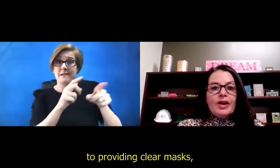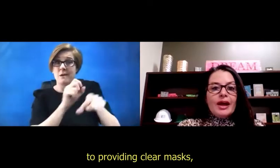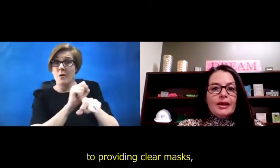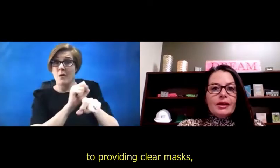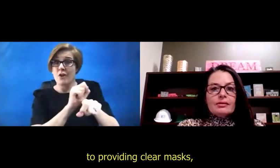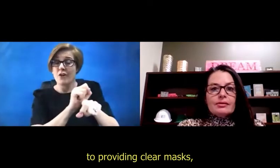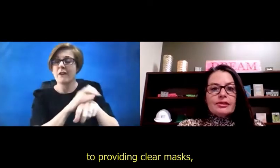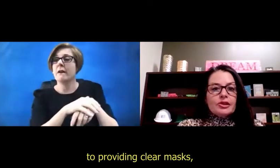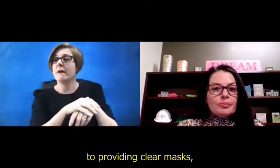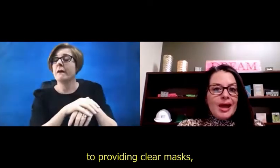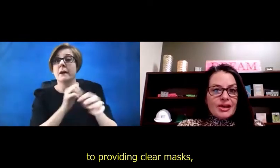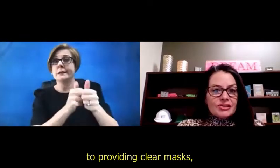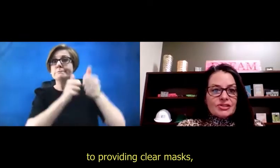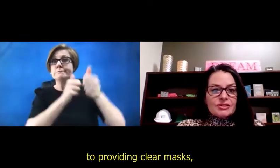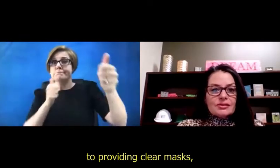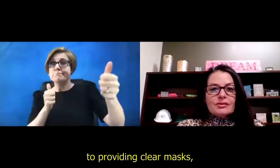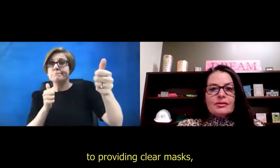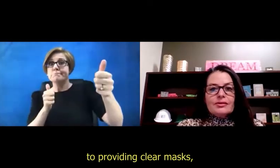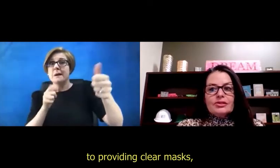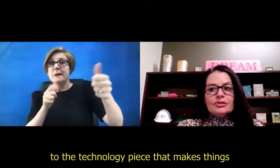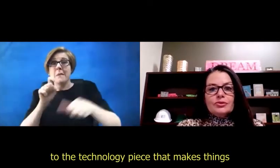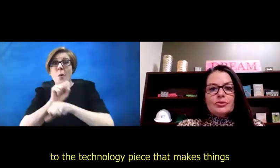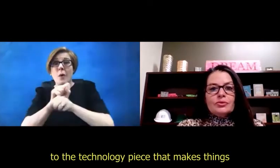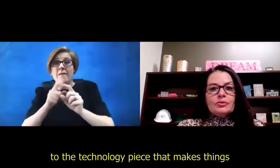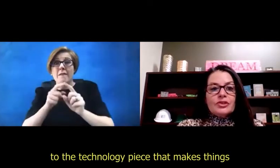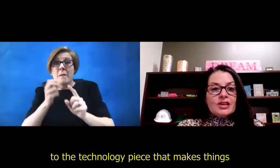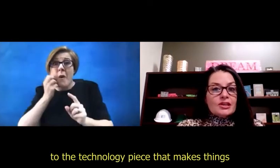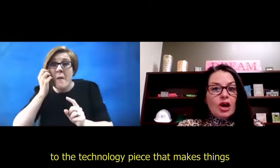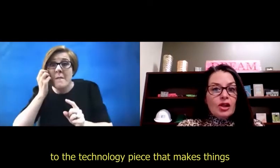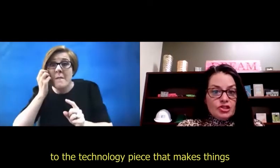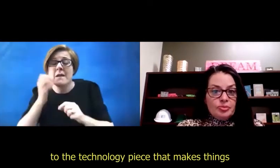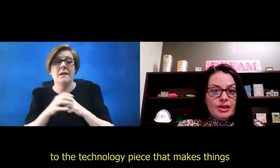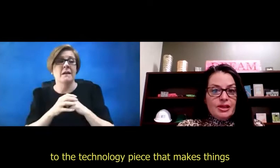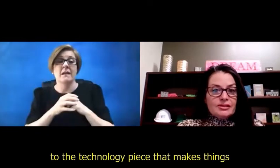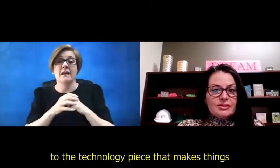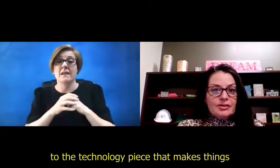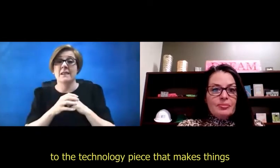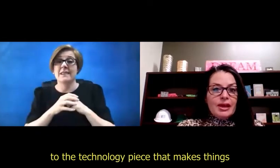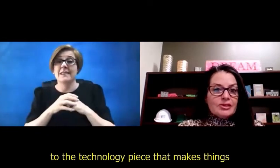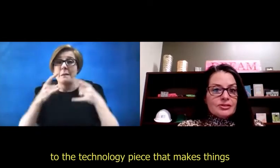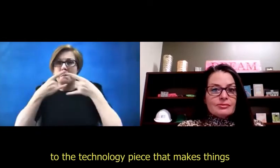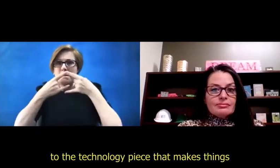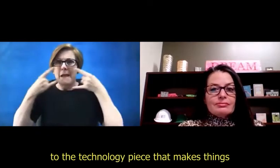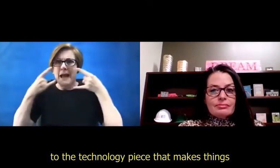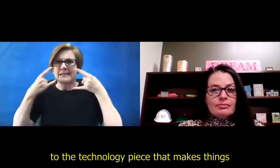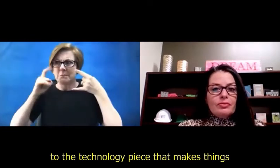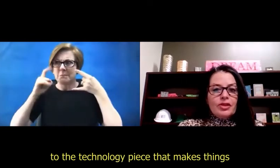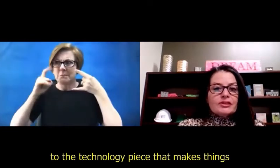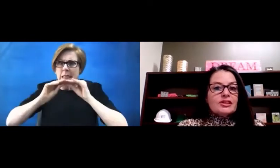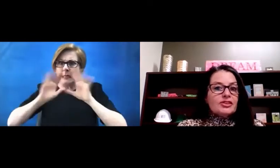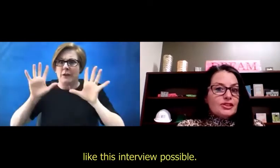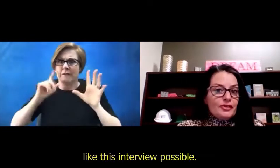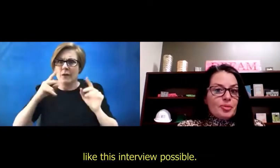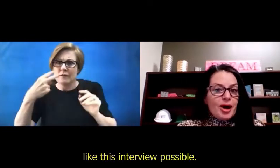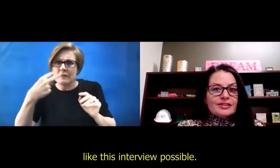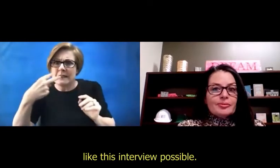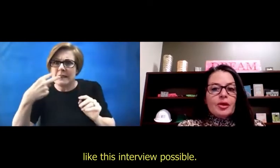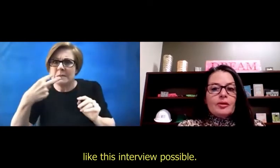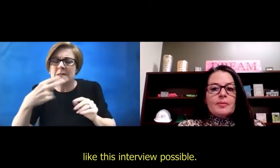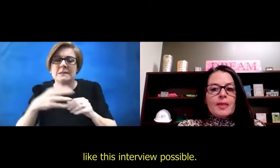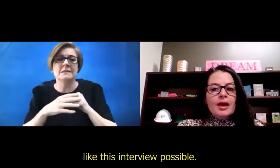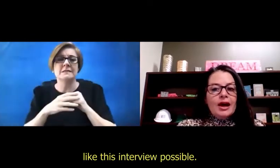to providing clear masks, to the technology piece that makes things like this